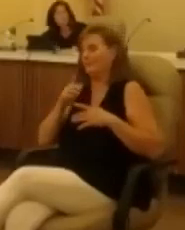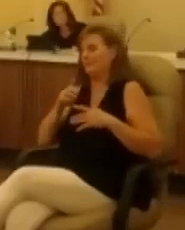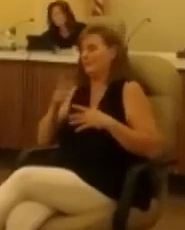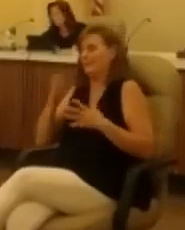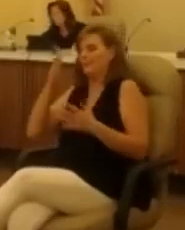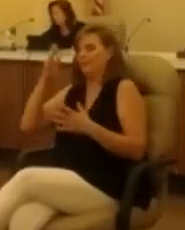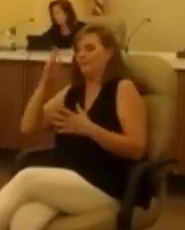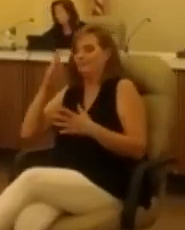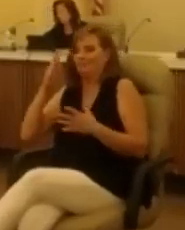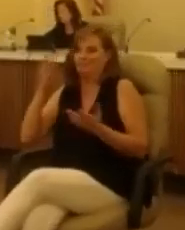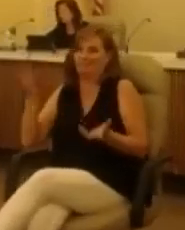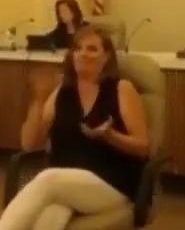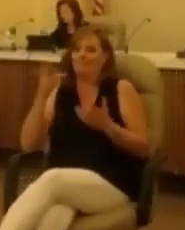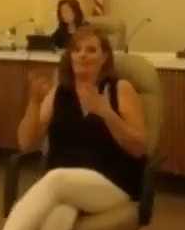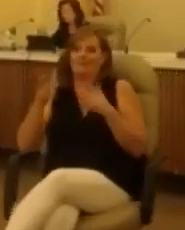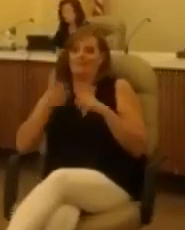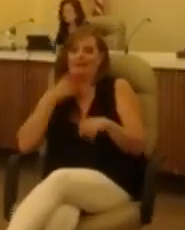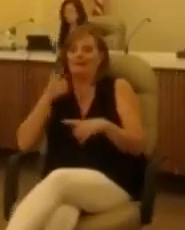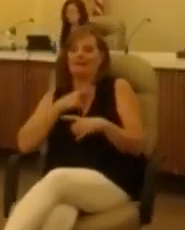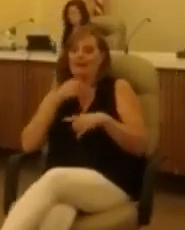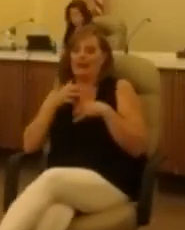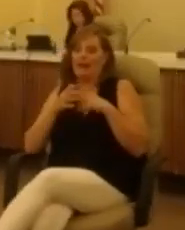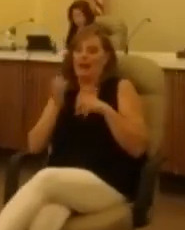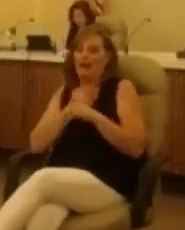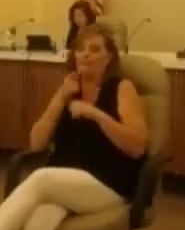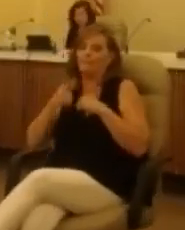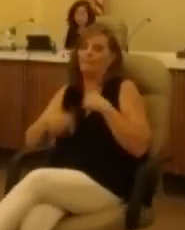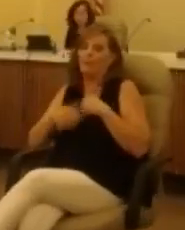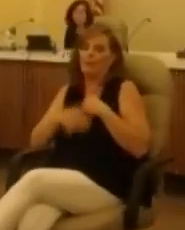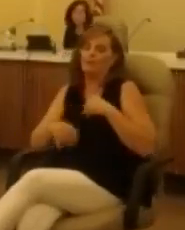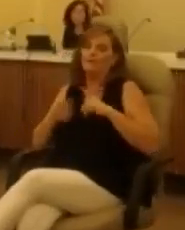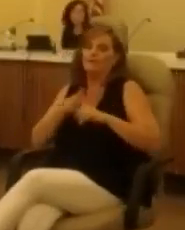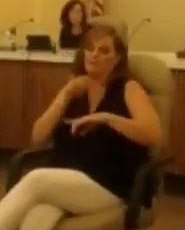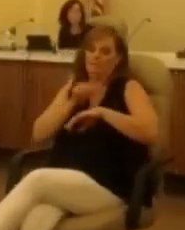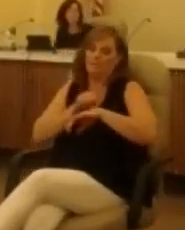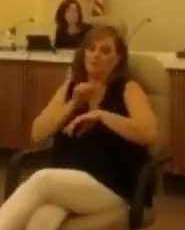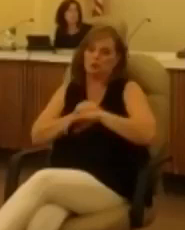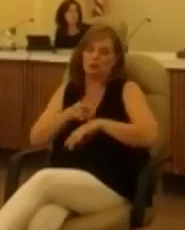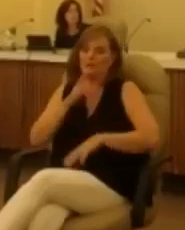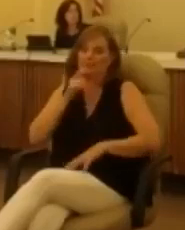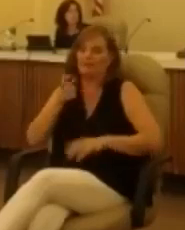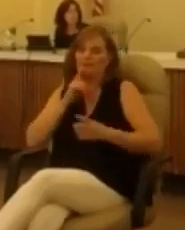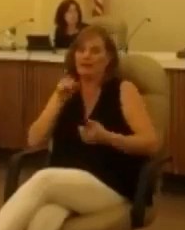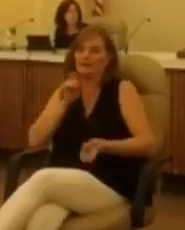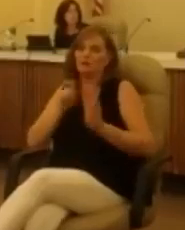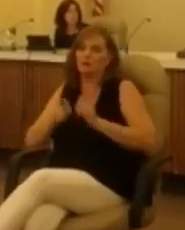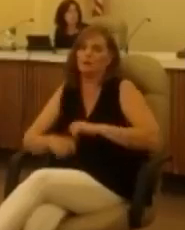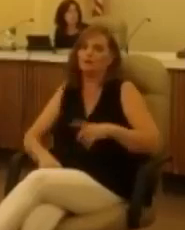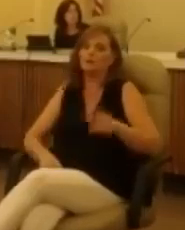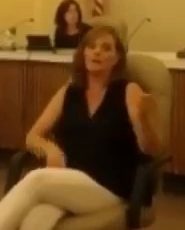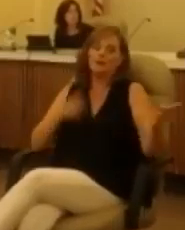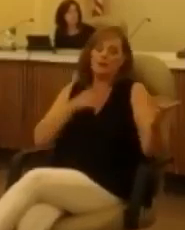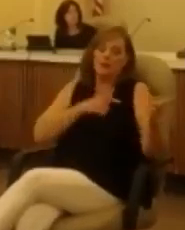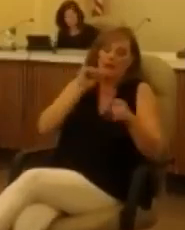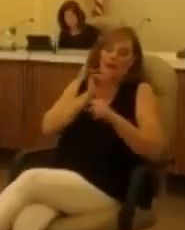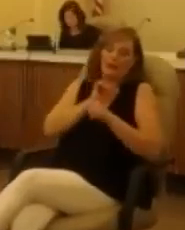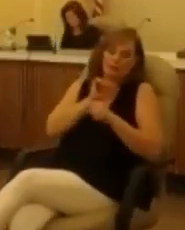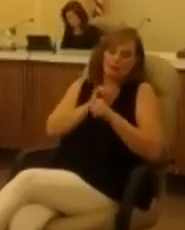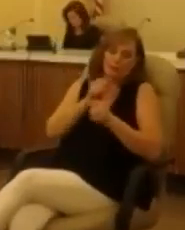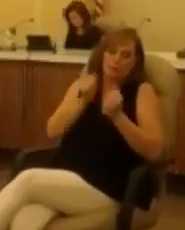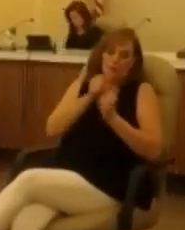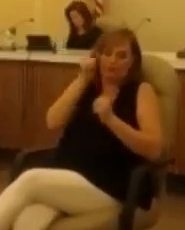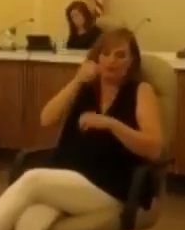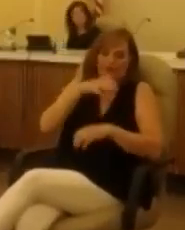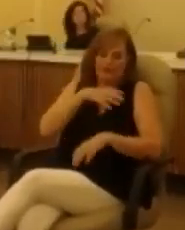saying. But it's unfortunate that New York State doesn't change that policy. I work with the guy that had the house next